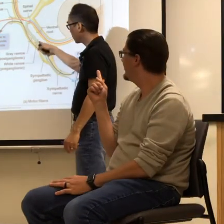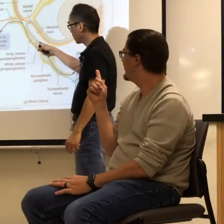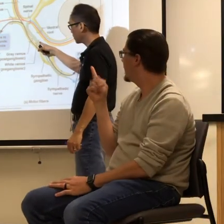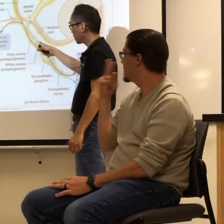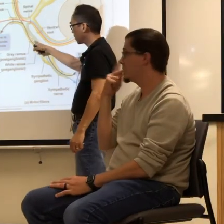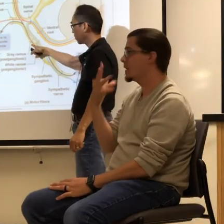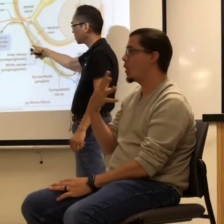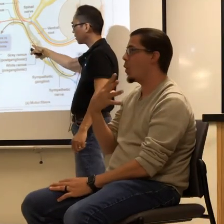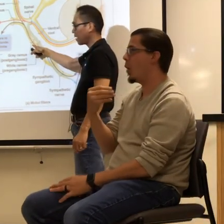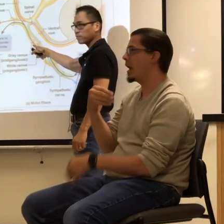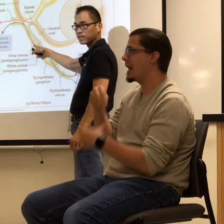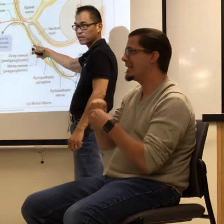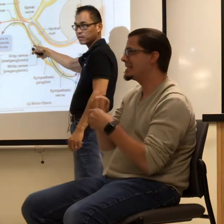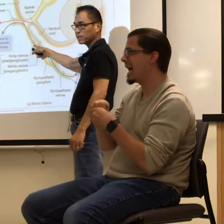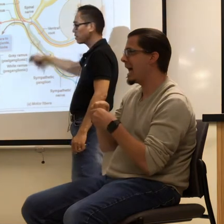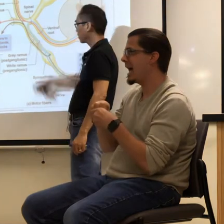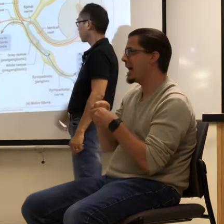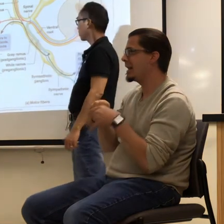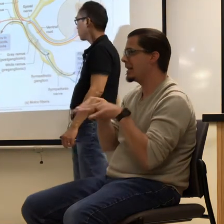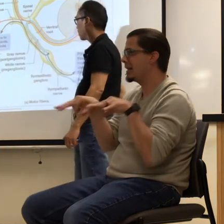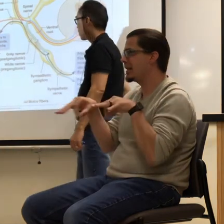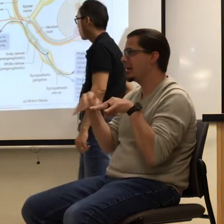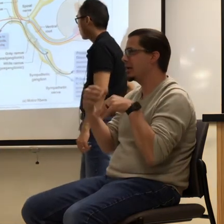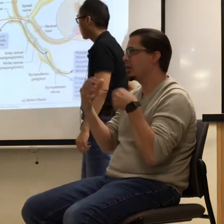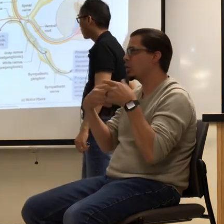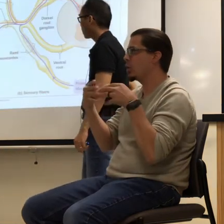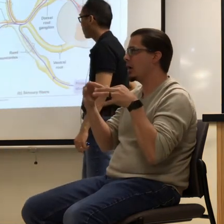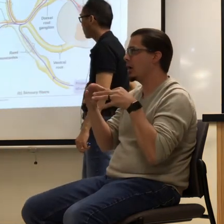See, white's on the inside, gray's on the outside.